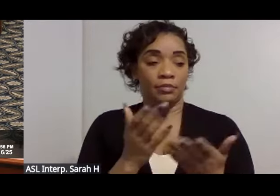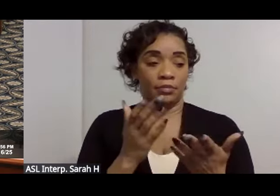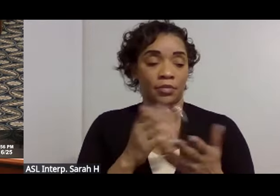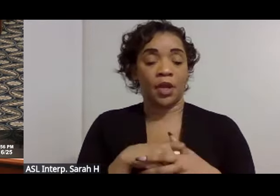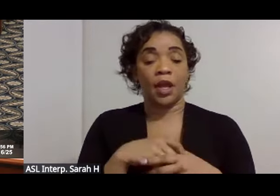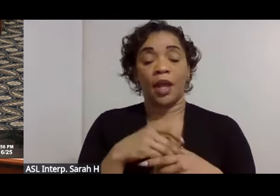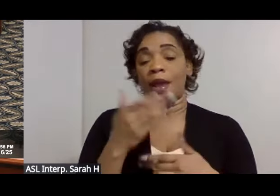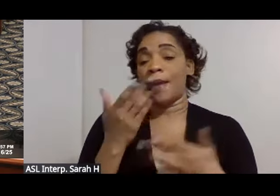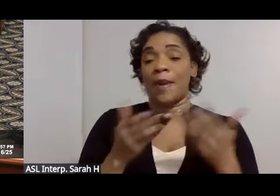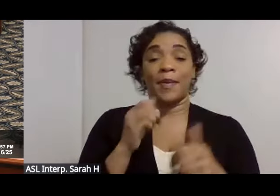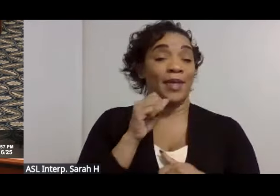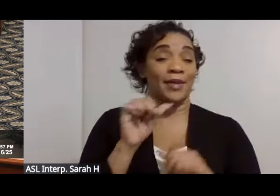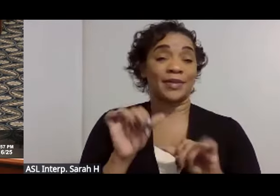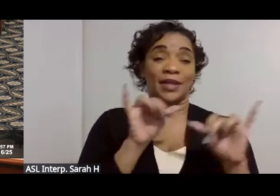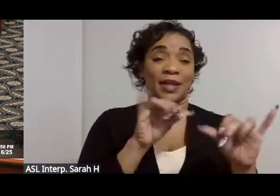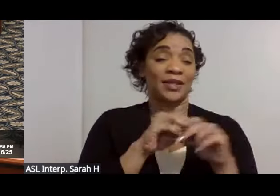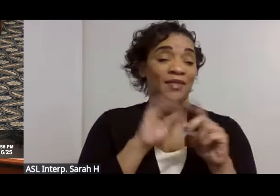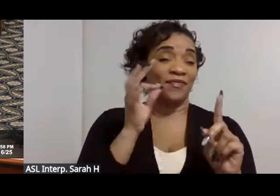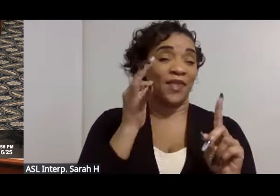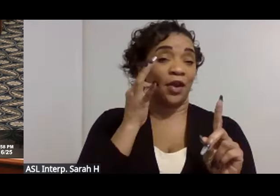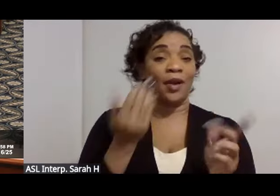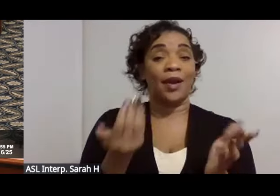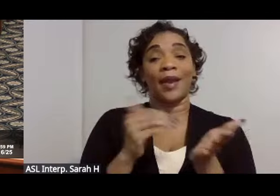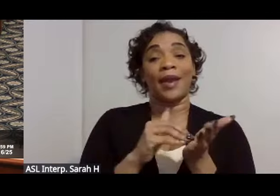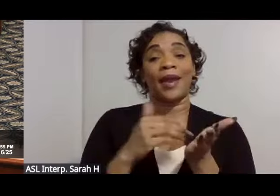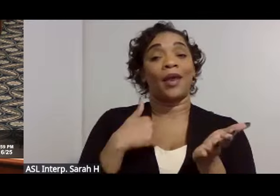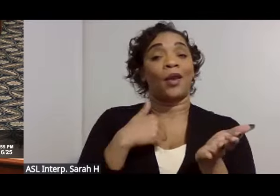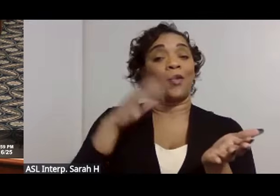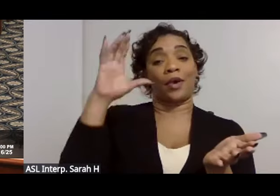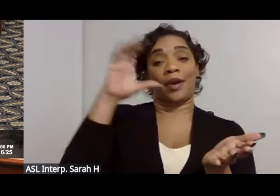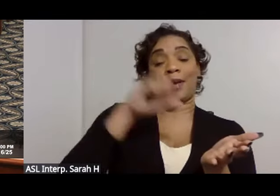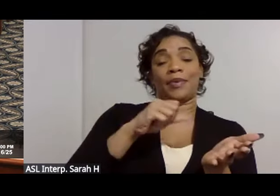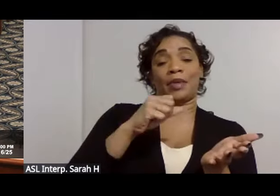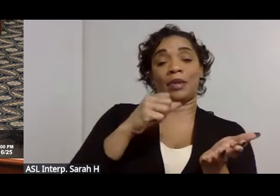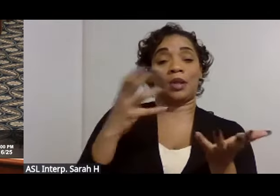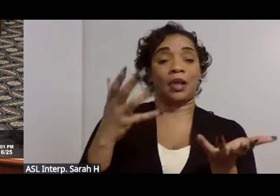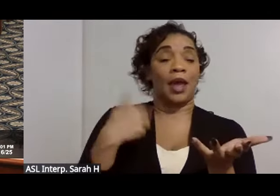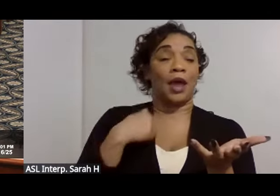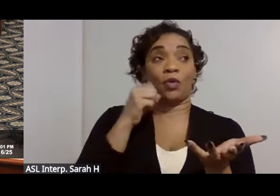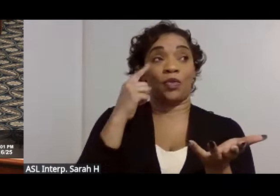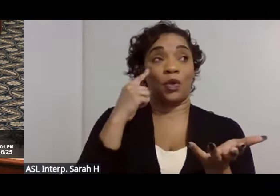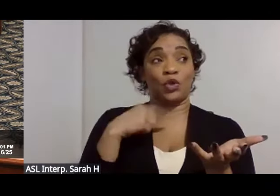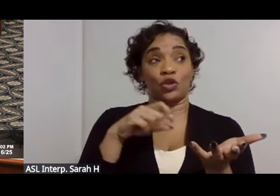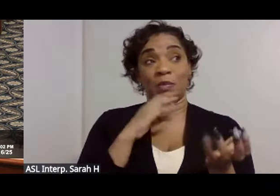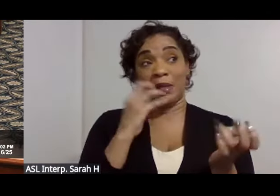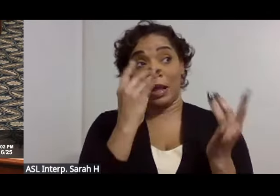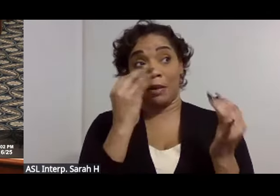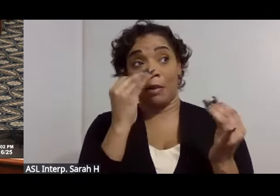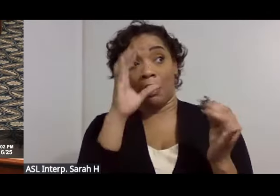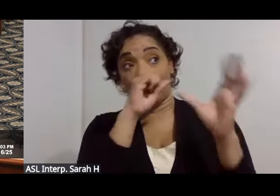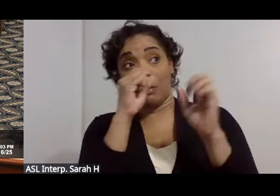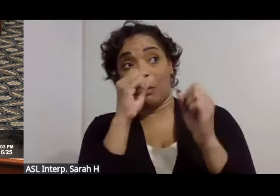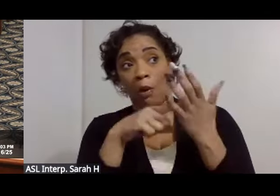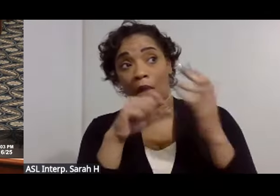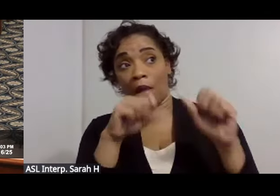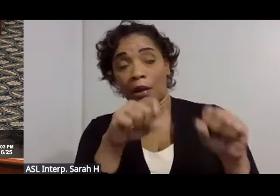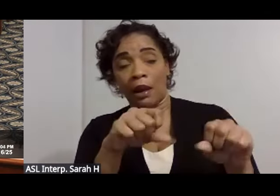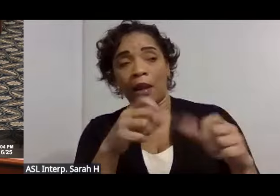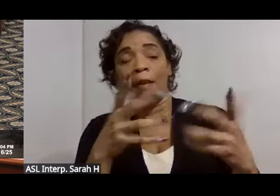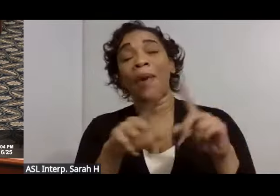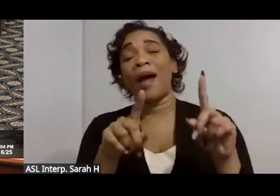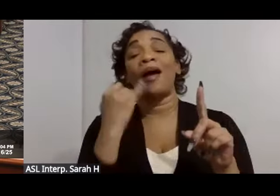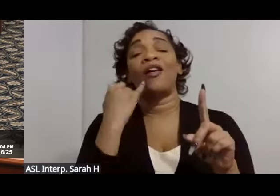elections. Again, that's a hypothetical. We don't think that we should be even contemplating hypotheticals, but if we are going to add language, you can just